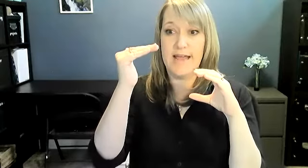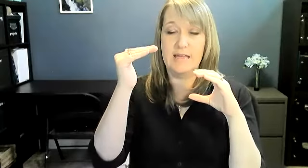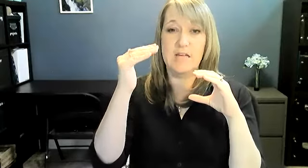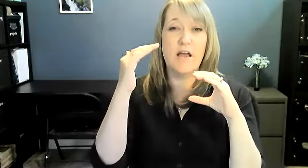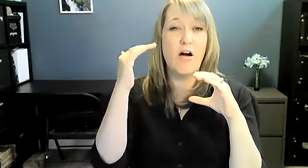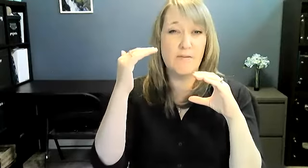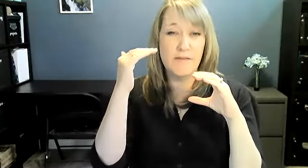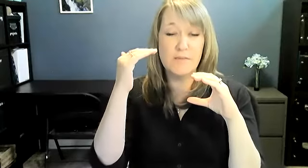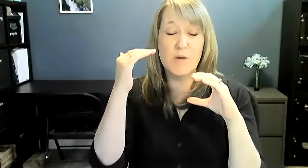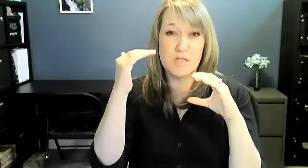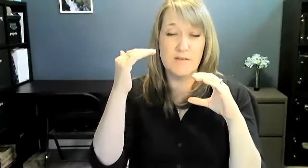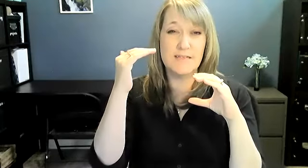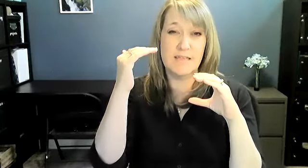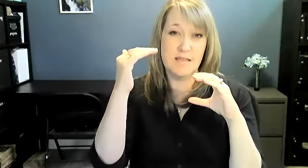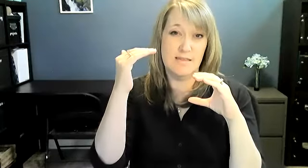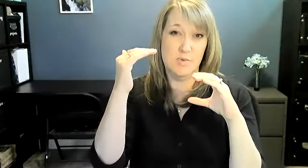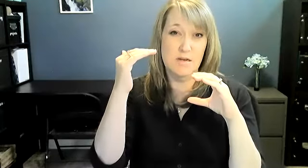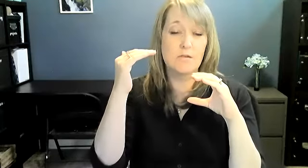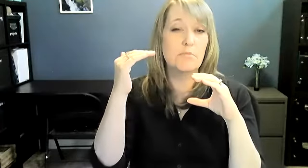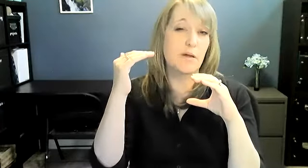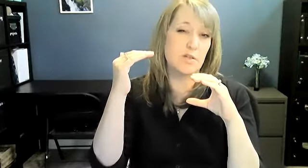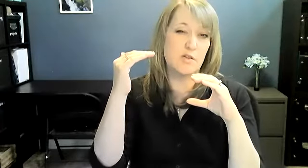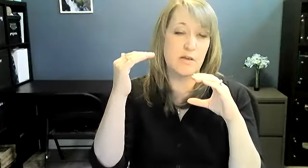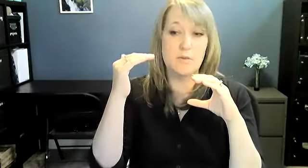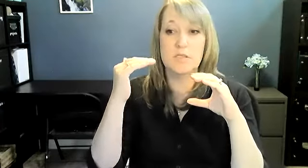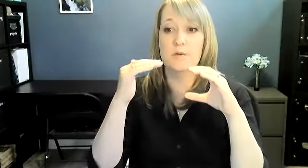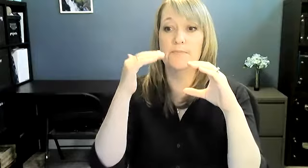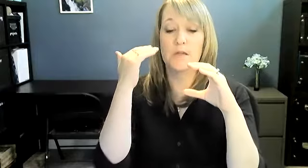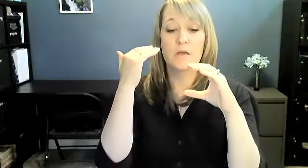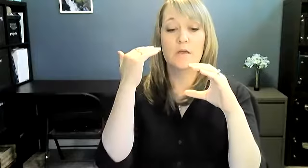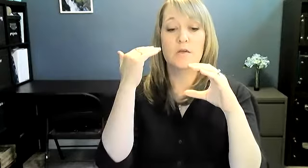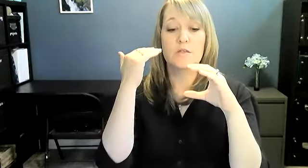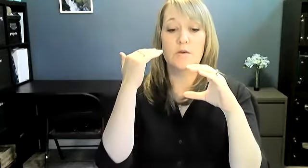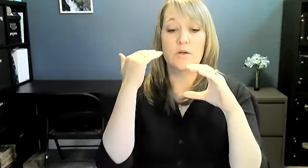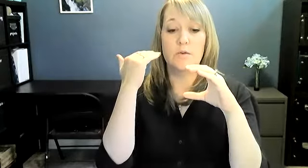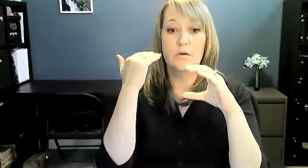hand. I most often see this one, but I'll show you the other one too. So you